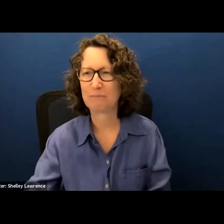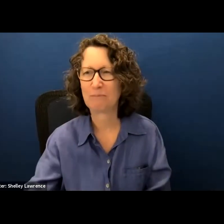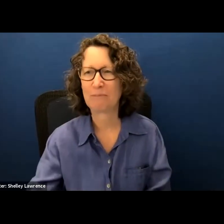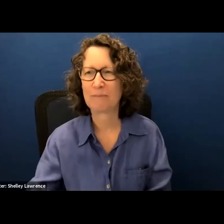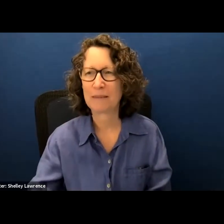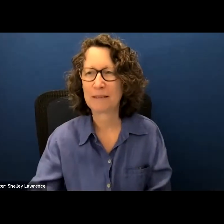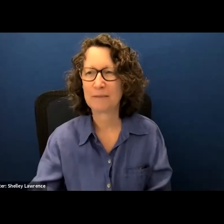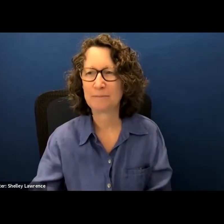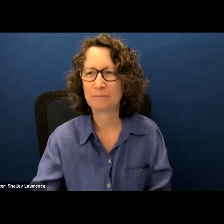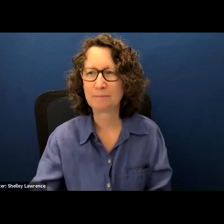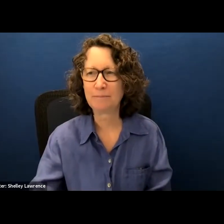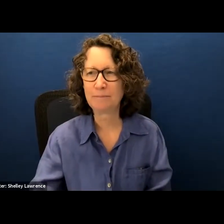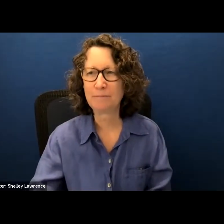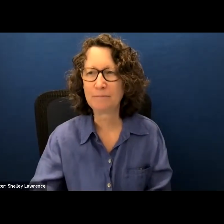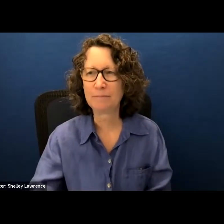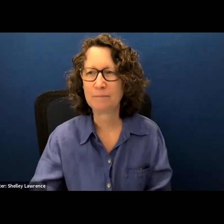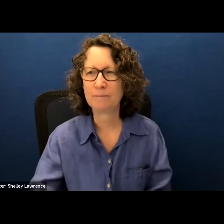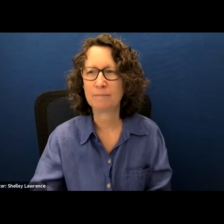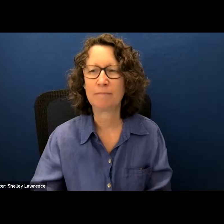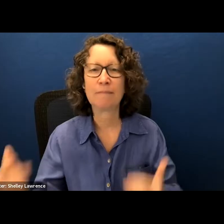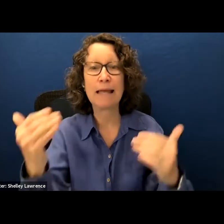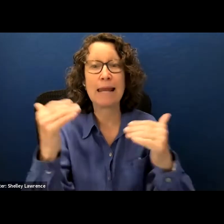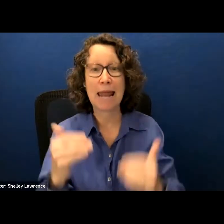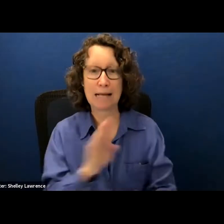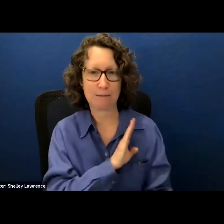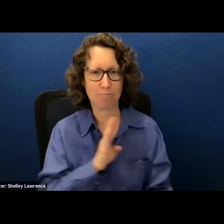Now we will go to board comments.